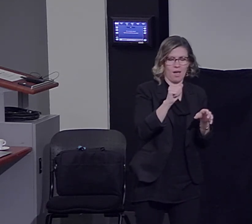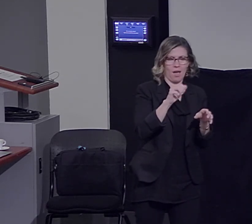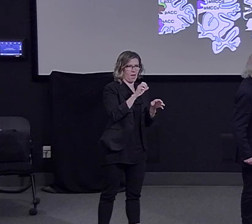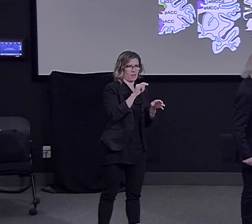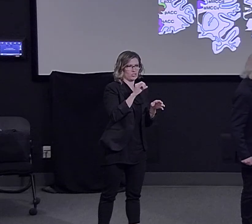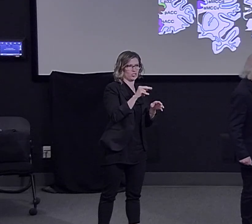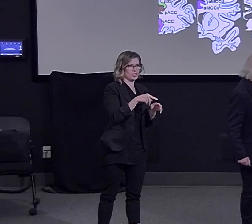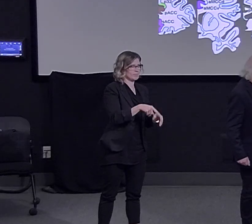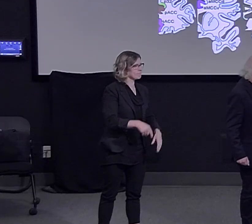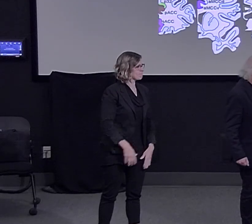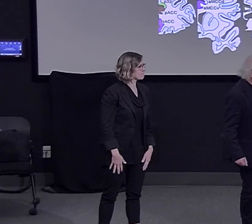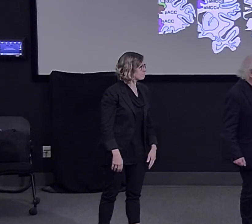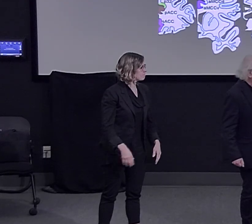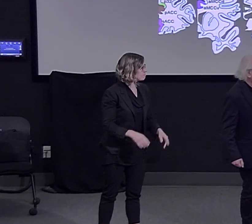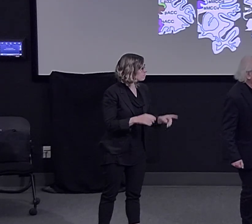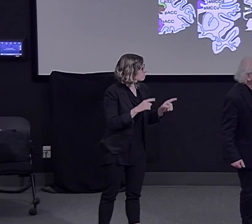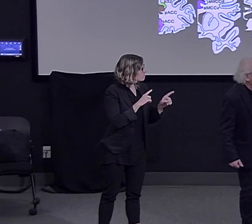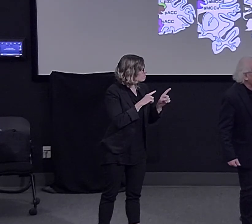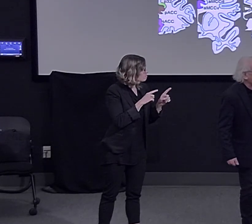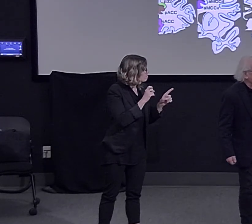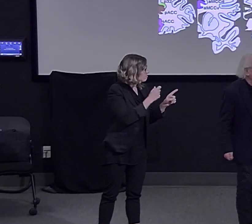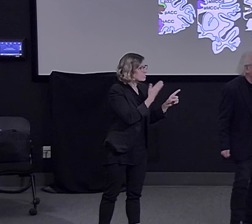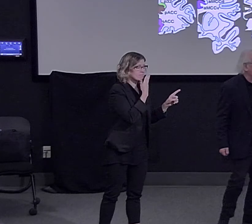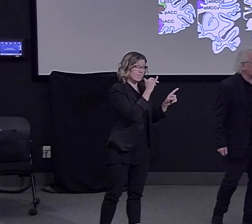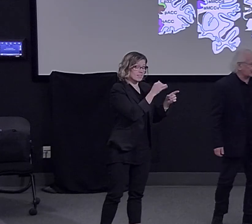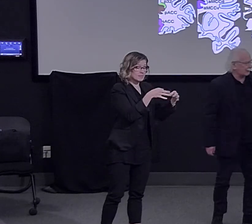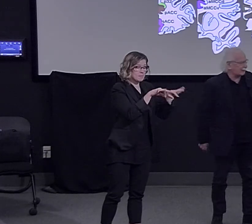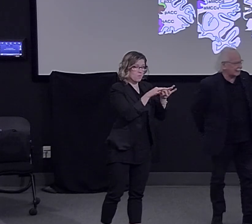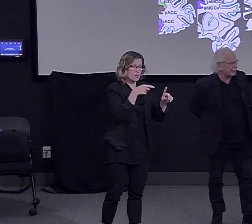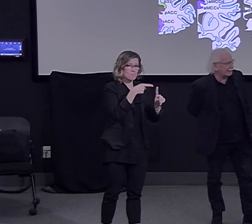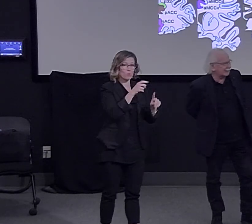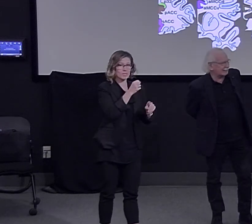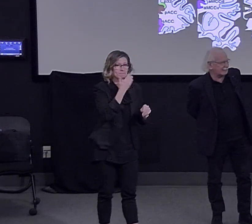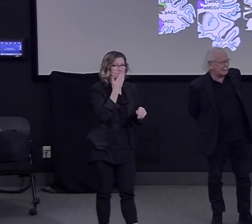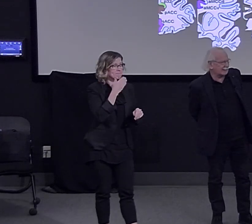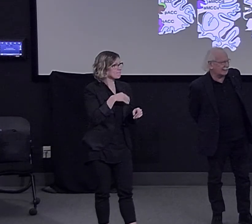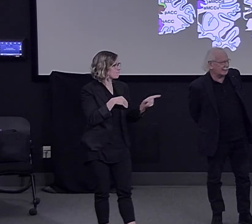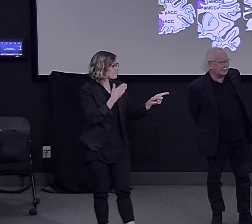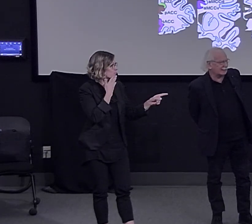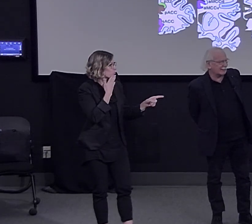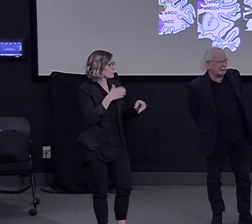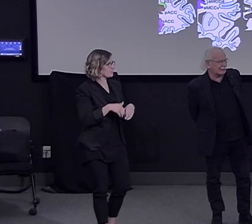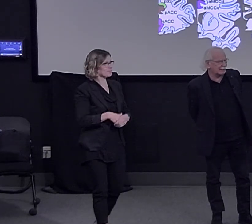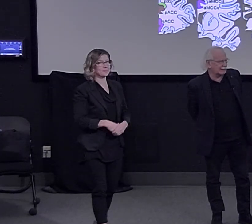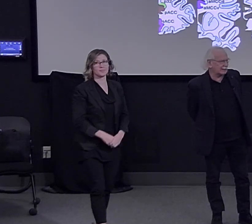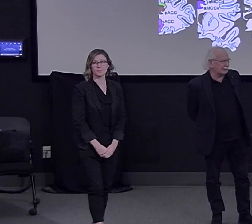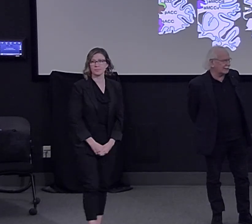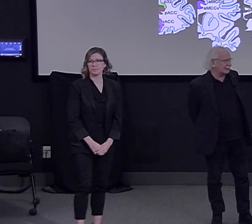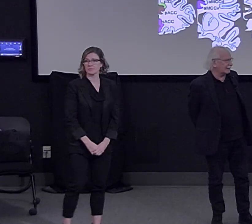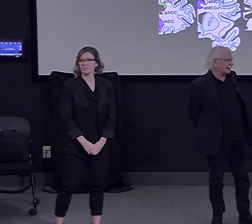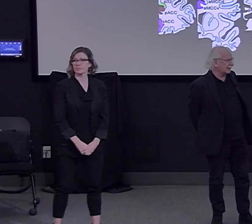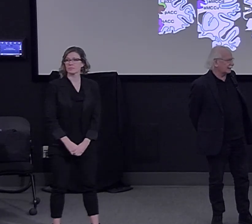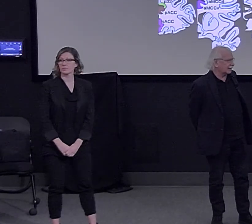called. But you really, it's a very important point you touched. Thank you.